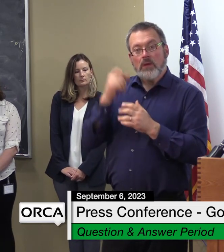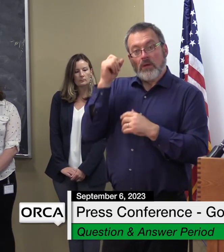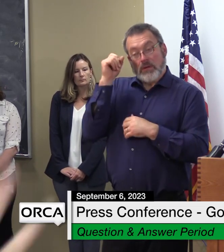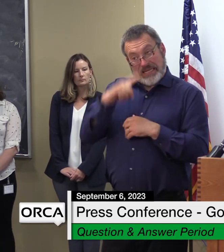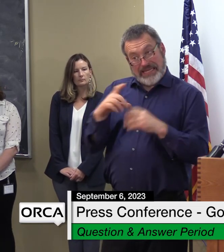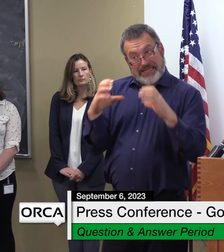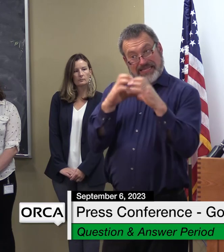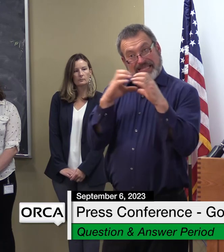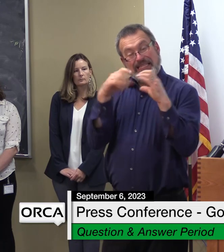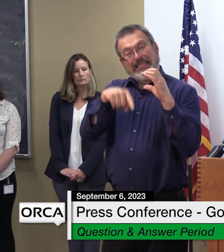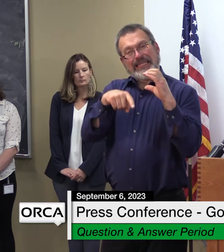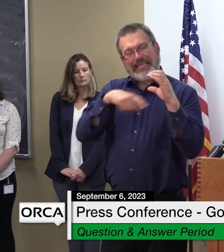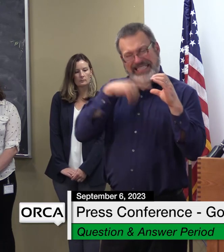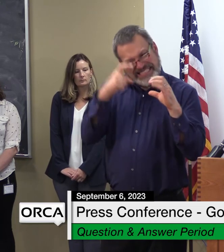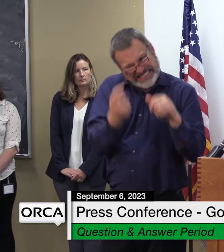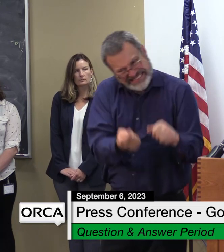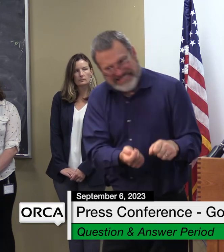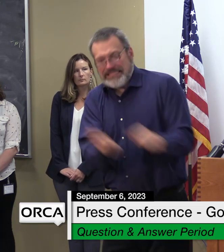can.